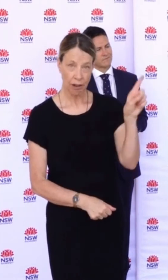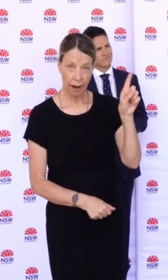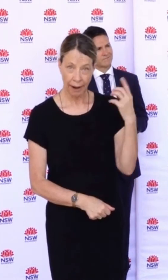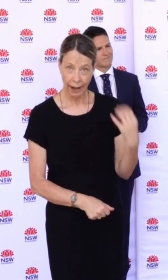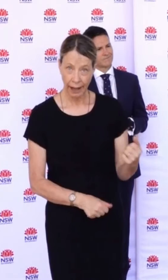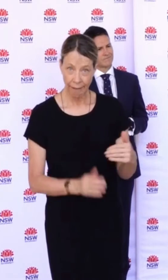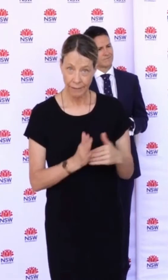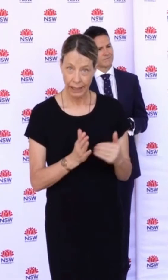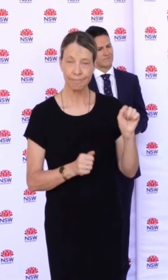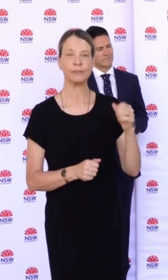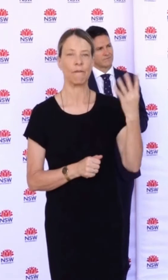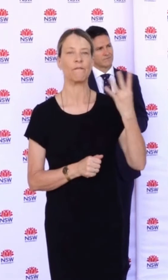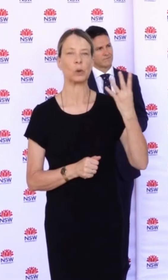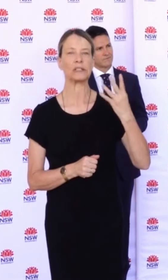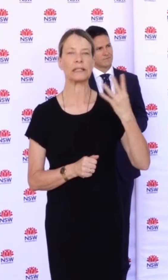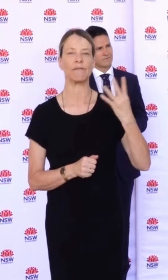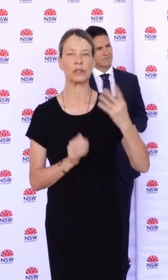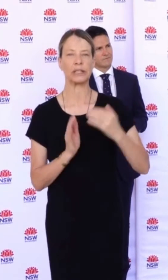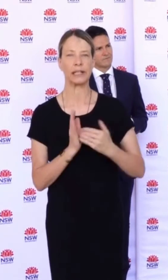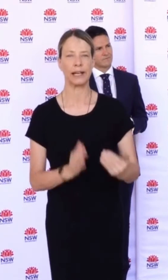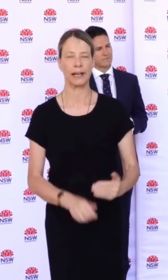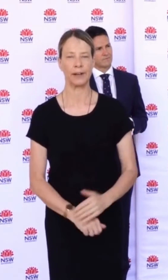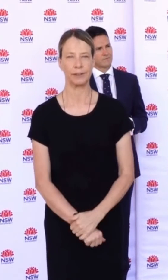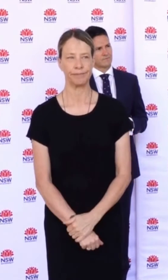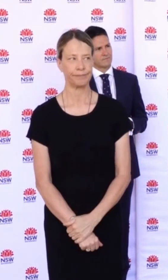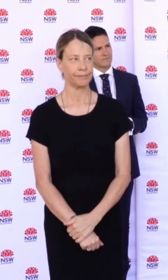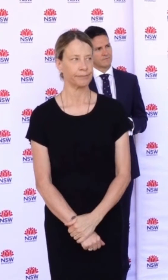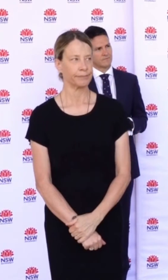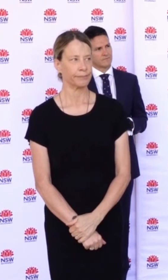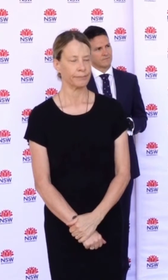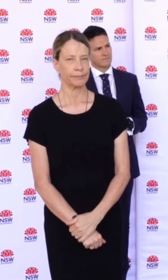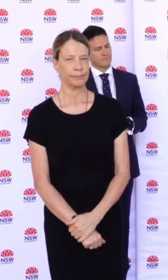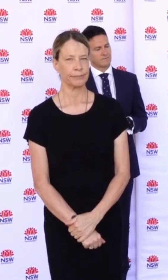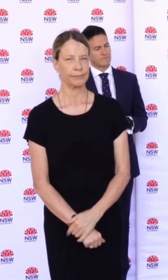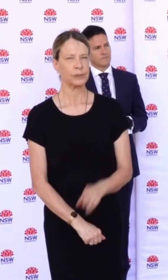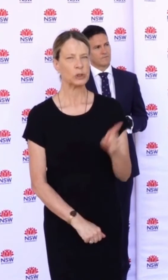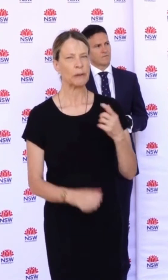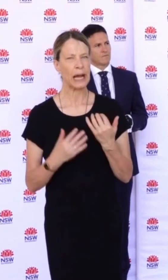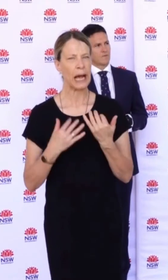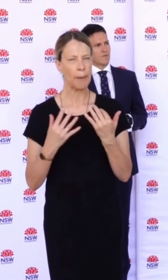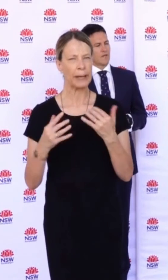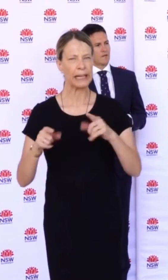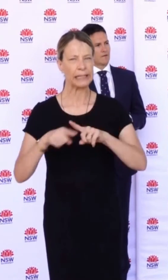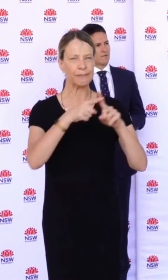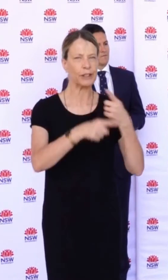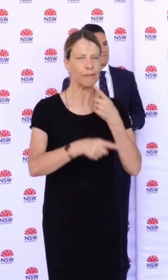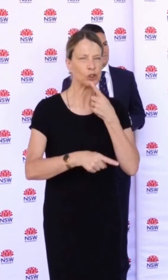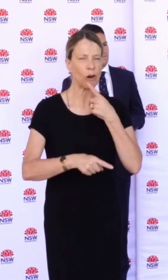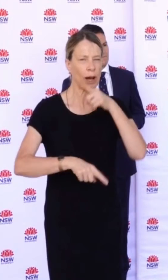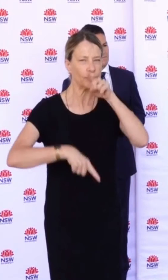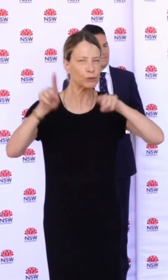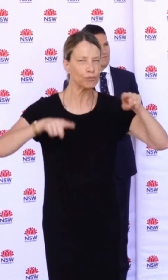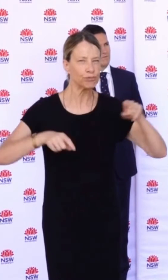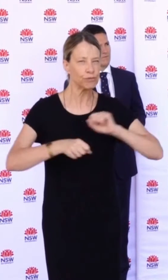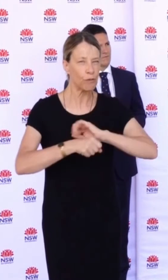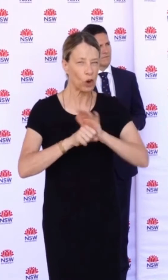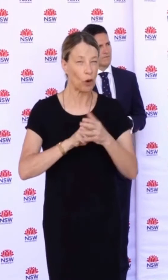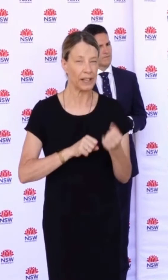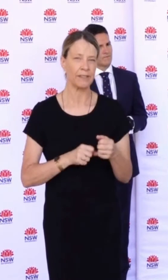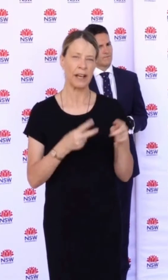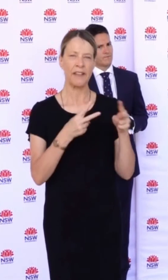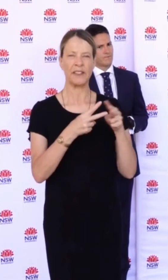there's a review of every person in the special health accommodation with COVID to make sure that they're being tested